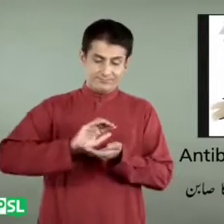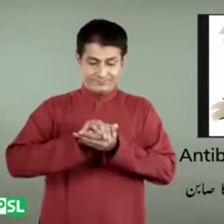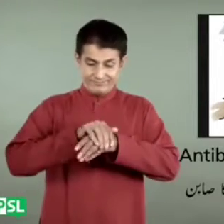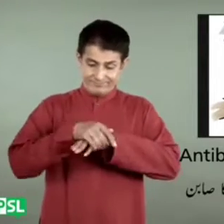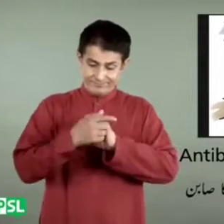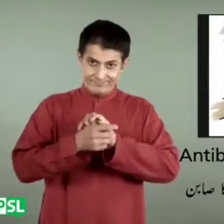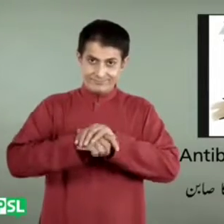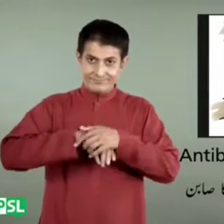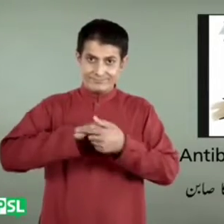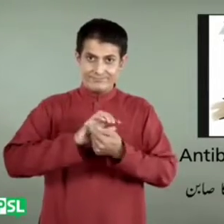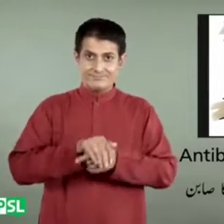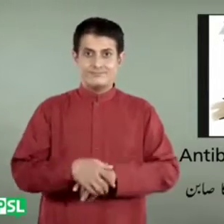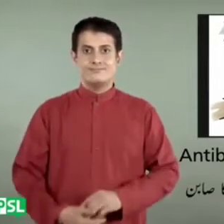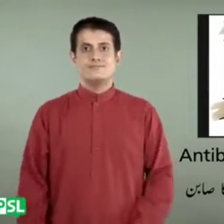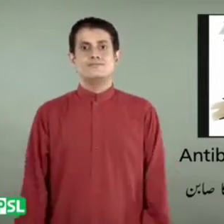Antibacterial haath dhone ka sabun.